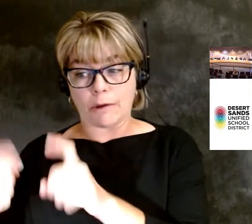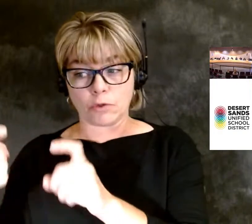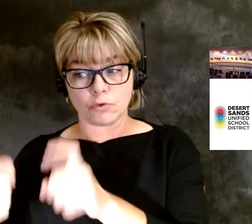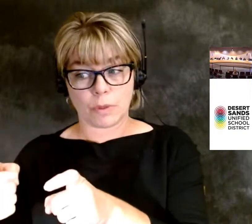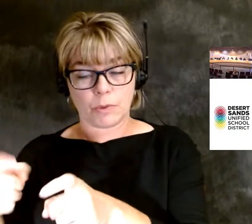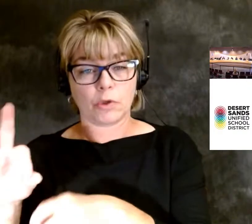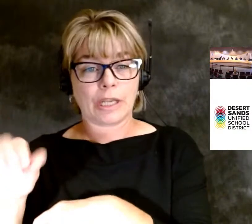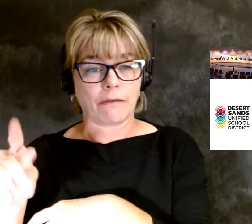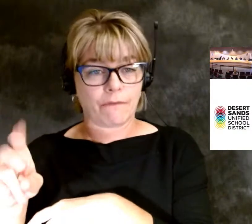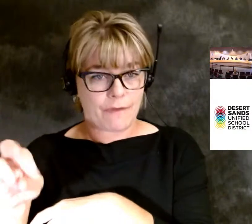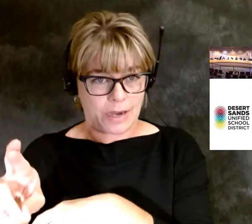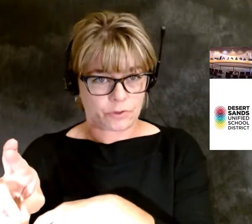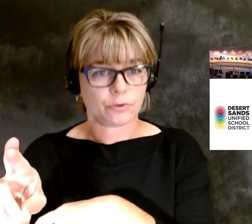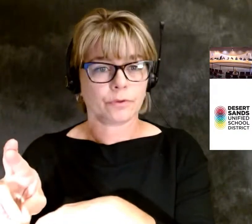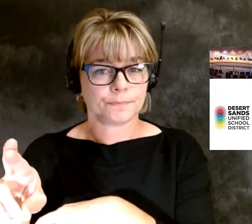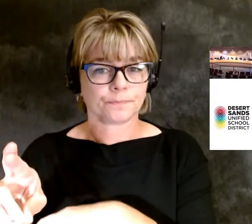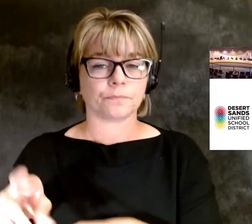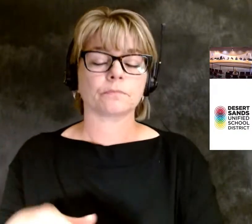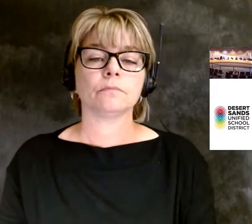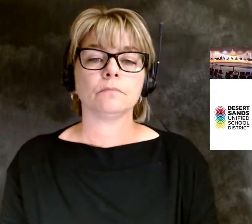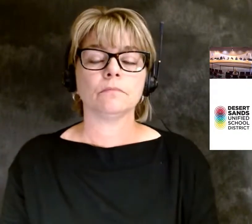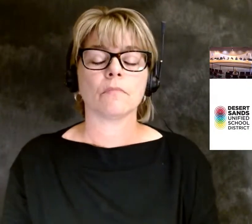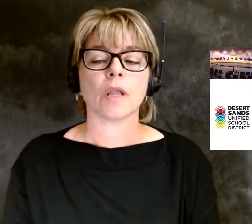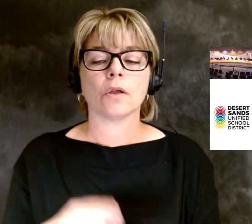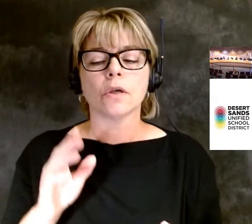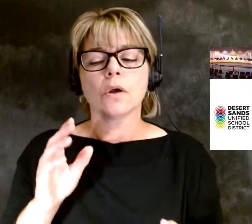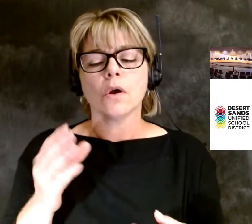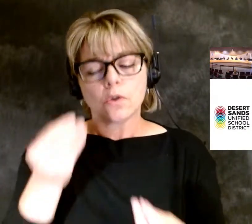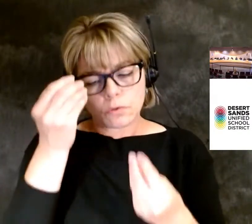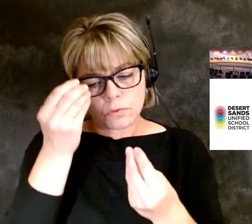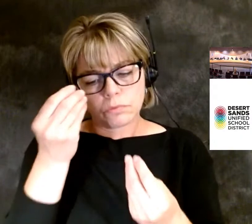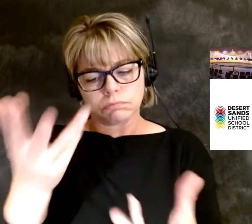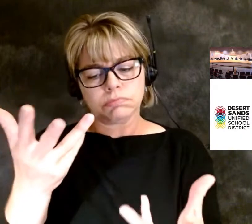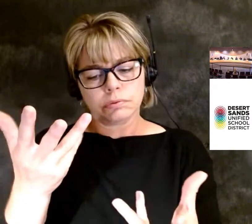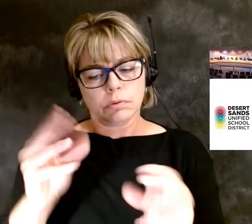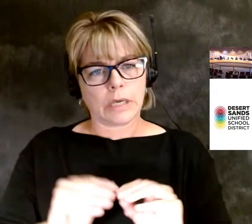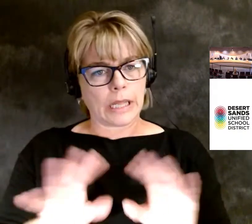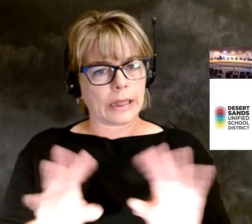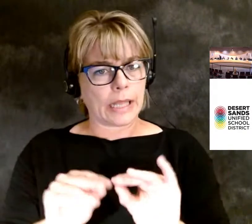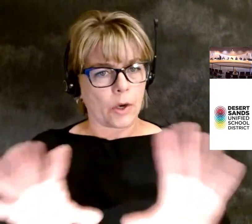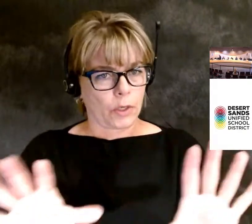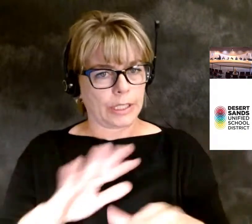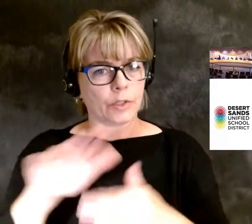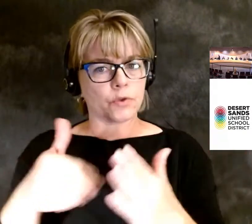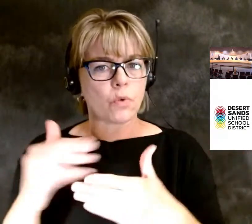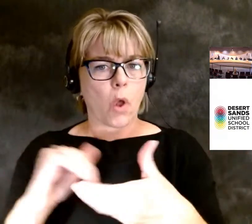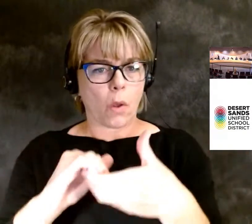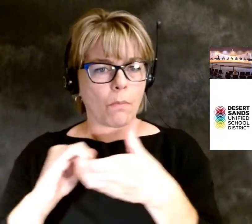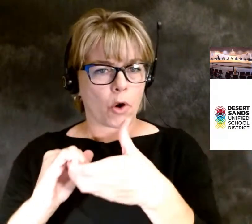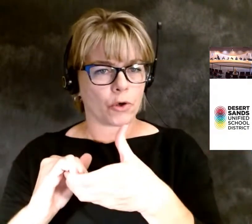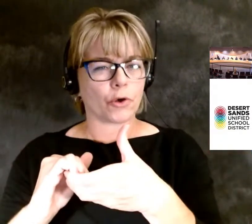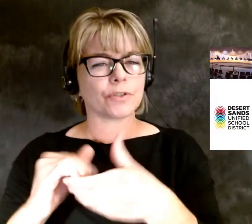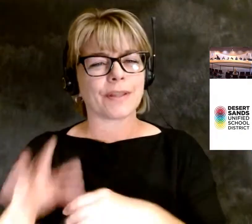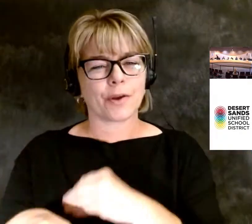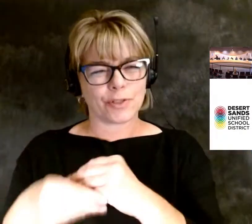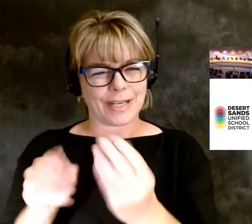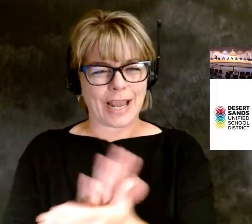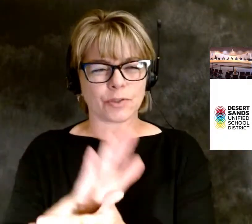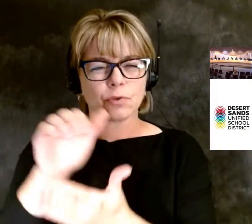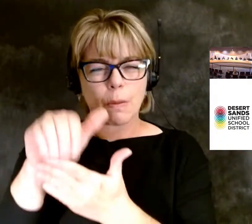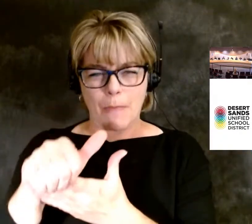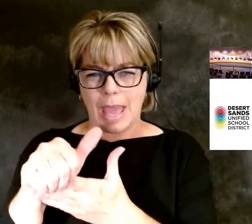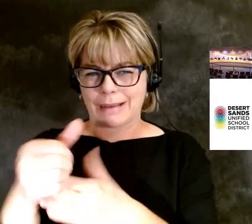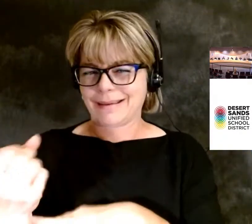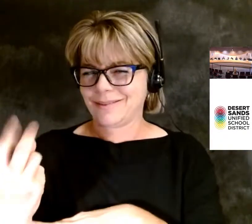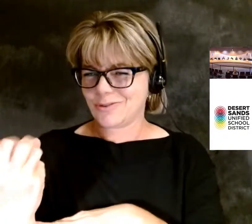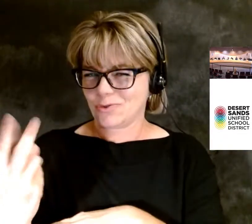In an effort to provide clarity to all educational partners, you have that additional infographic packet, I think it's about 12 pages, which